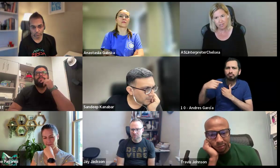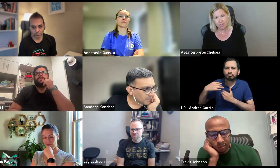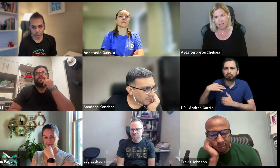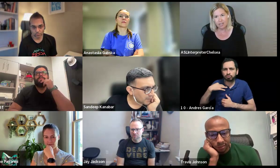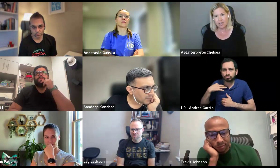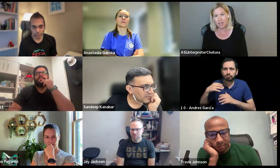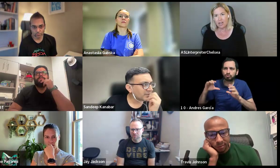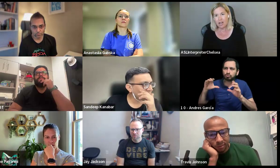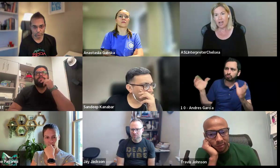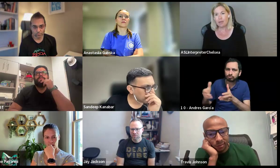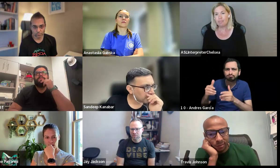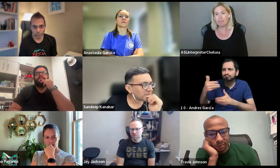experience. And